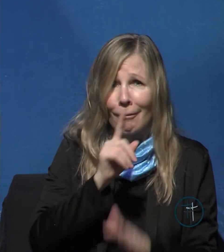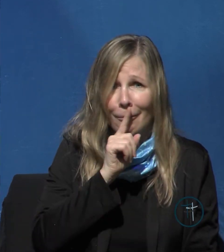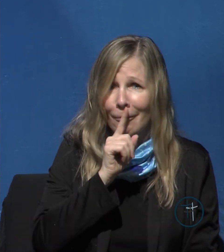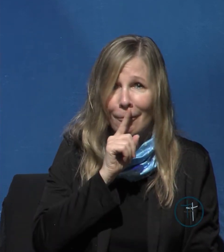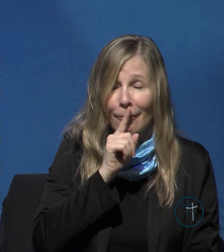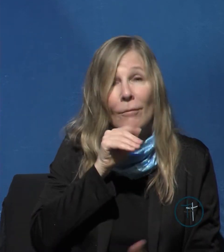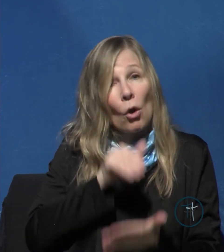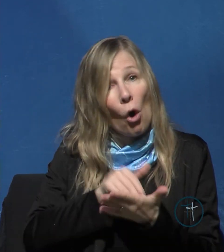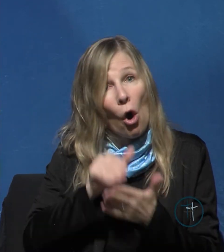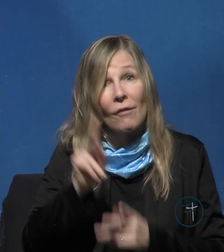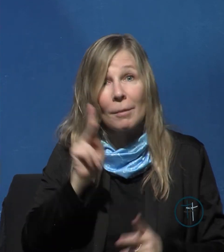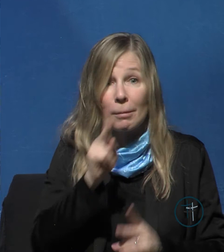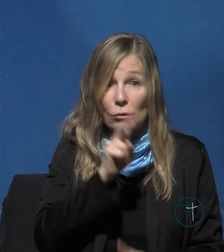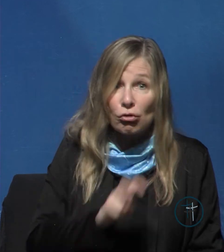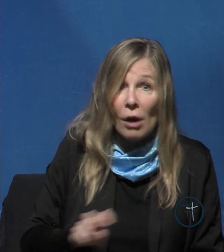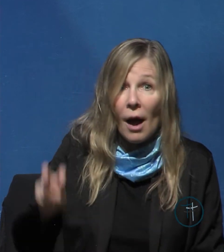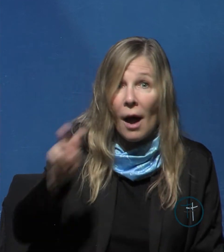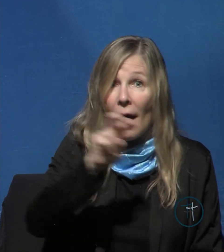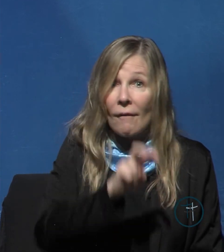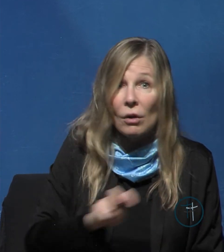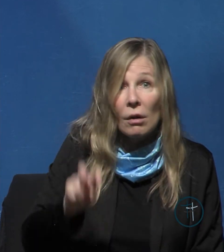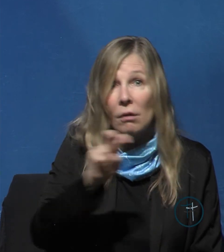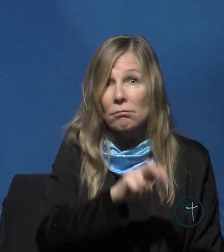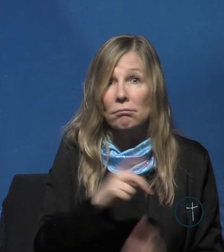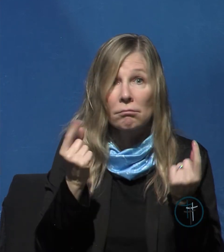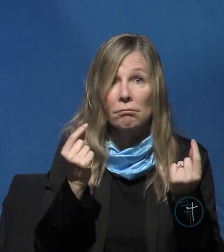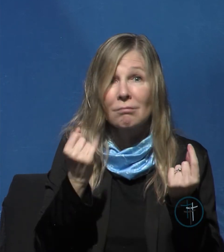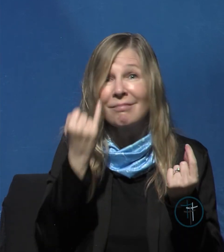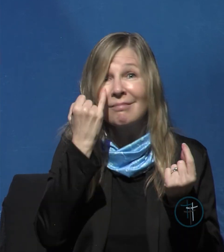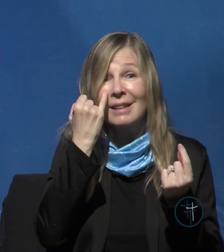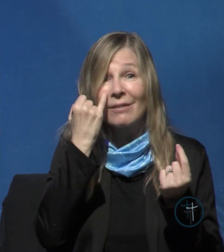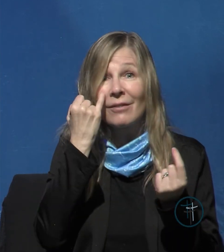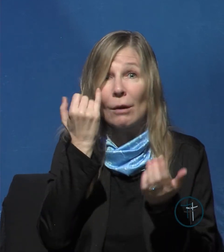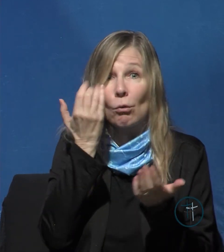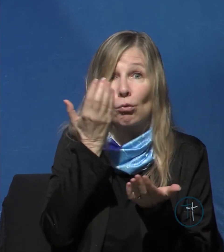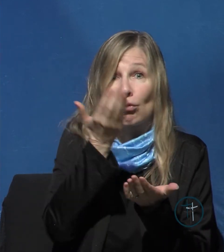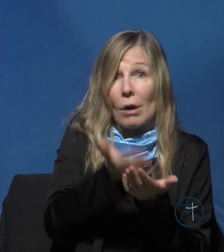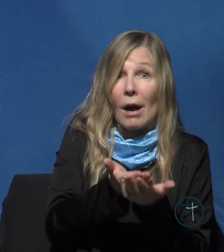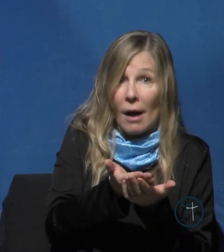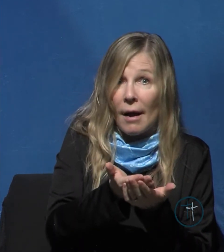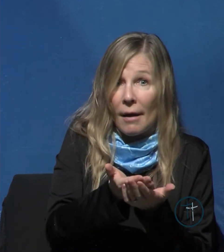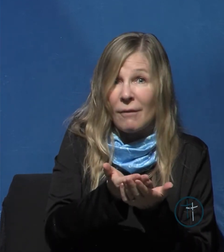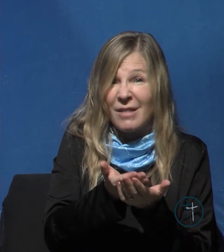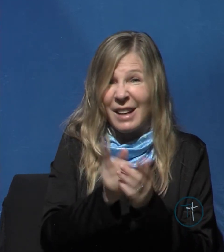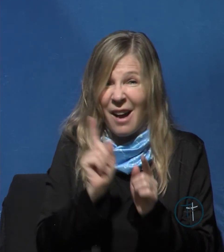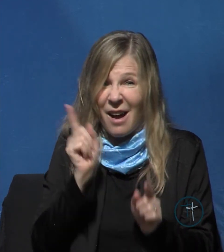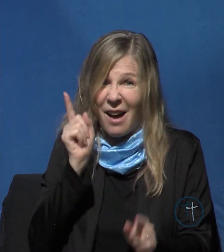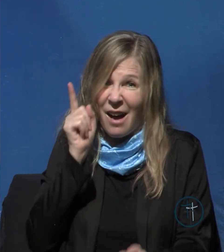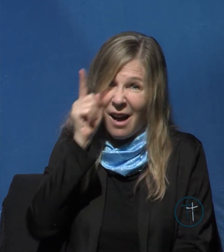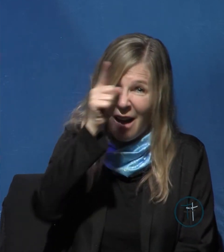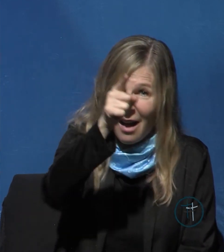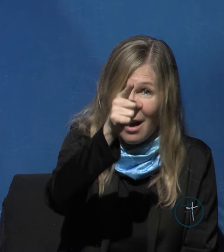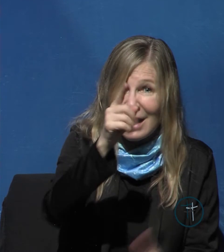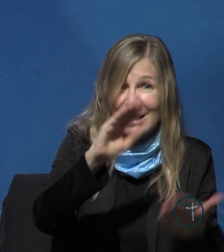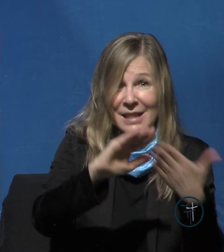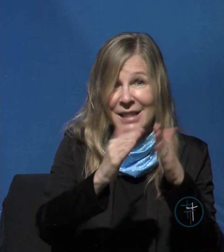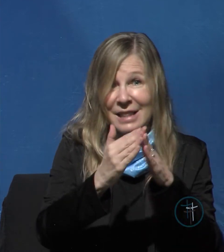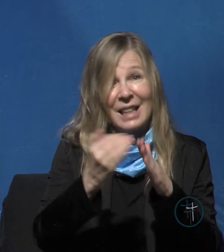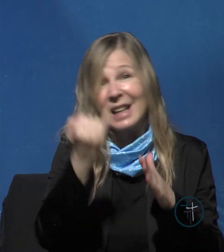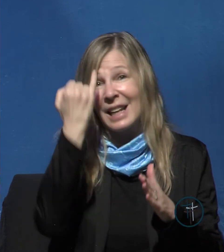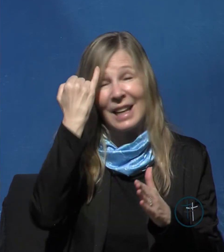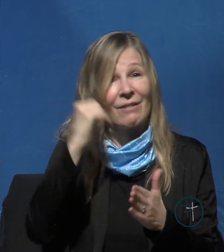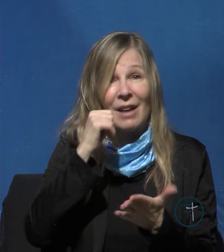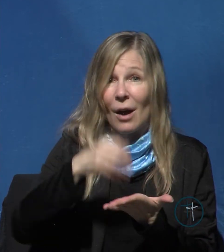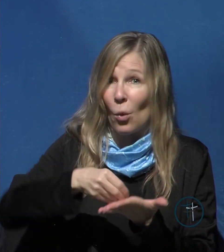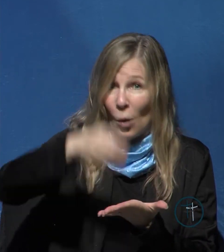quite often when people traveled, if they were traveling for very much of a distance, and if they were not very wealthy